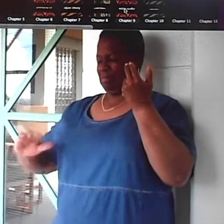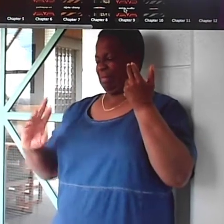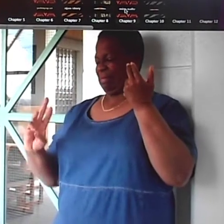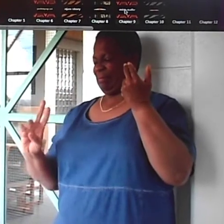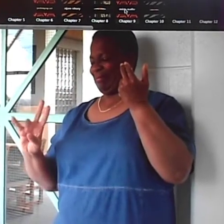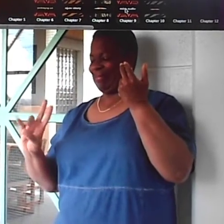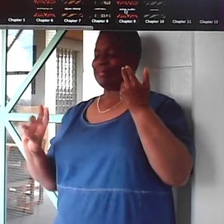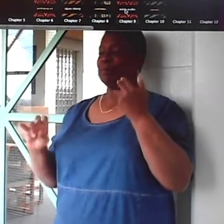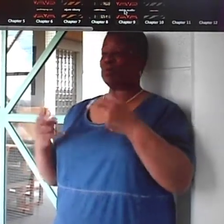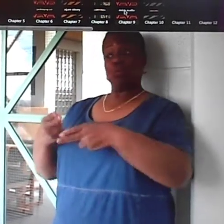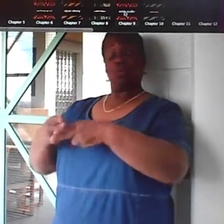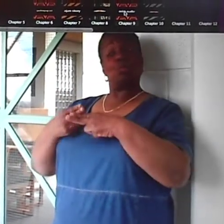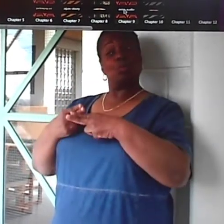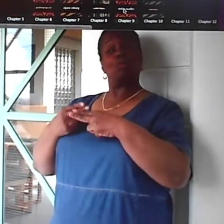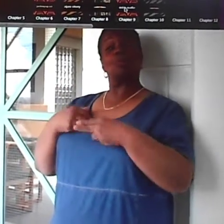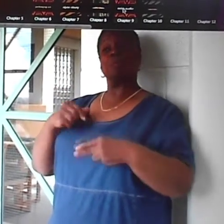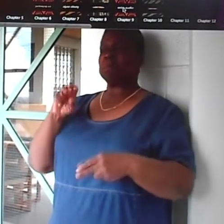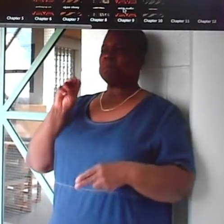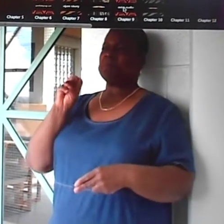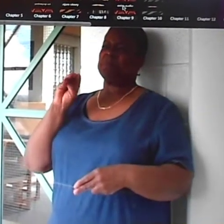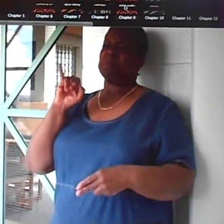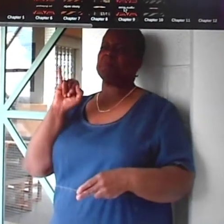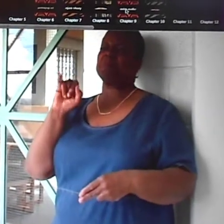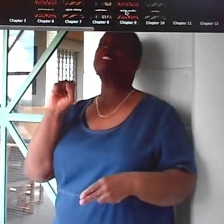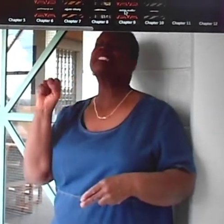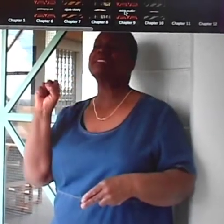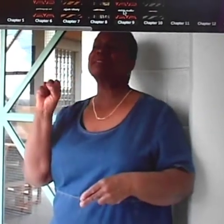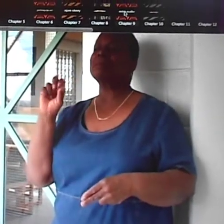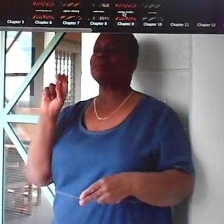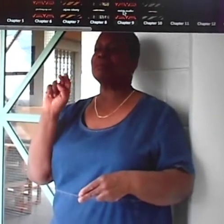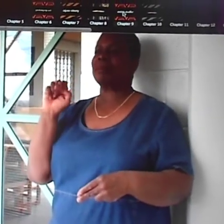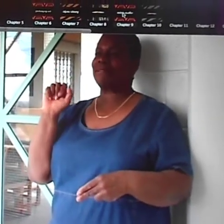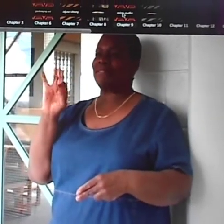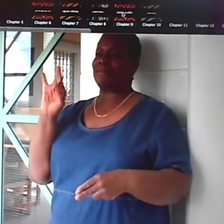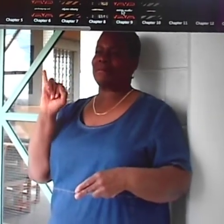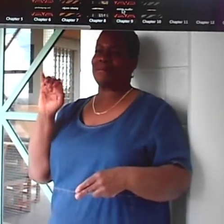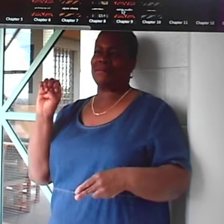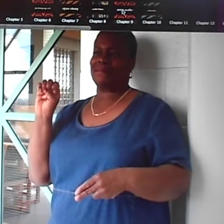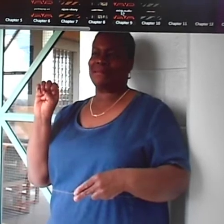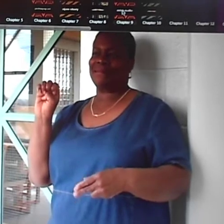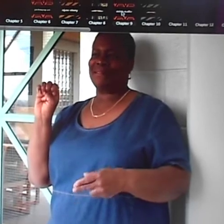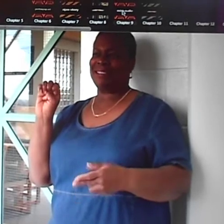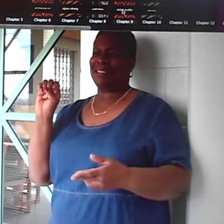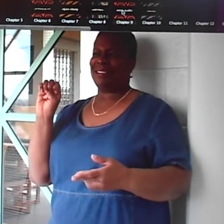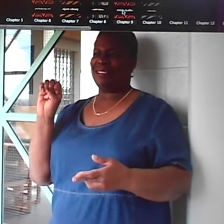little hearing kids that were about 6 or 7, and they would call me Miss Nafie.